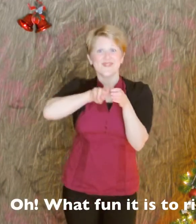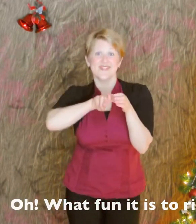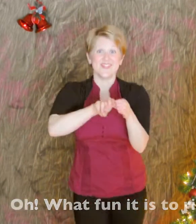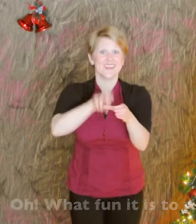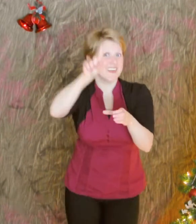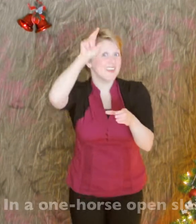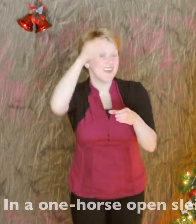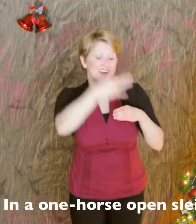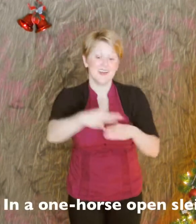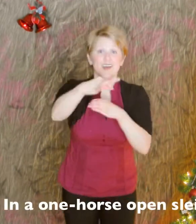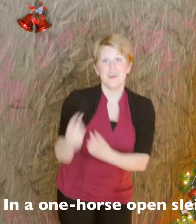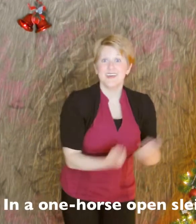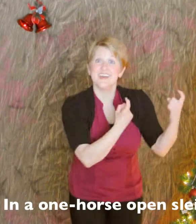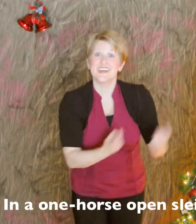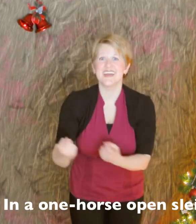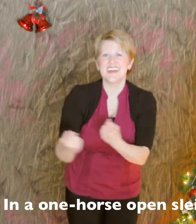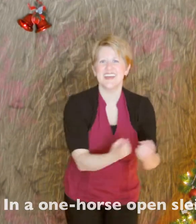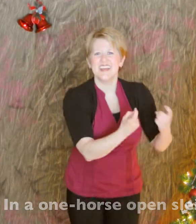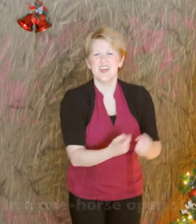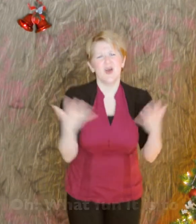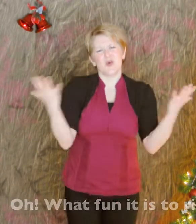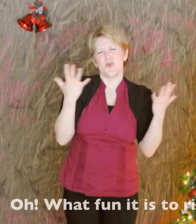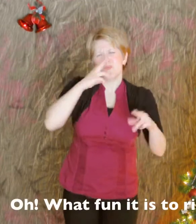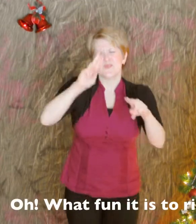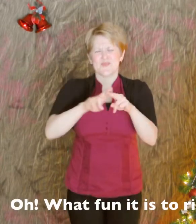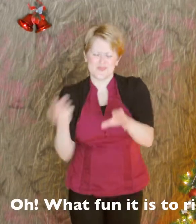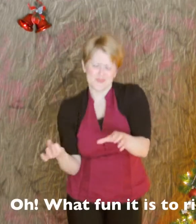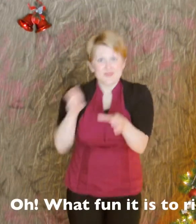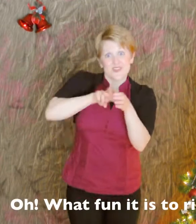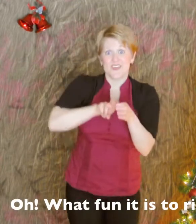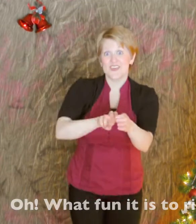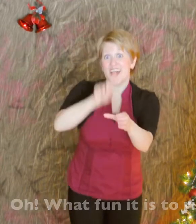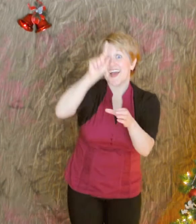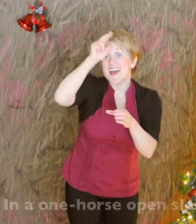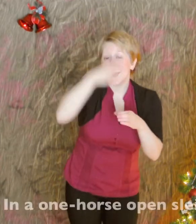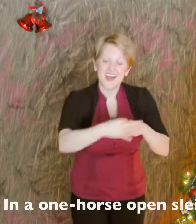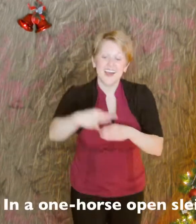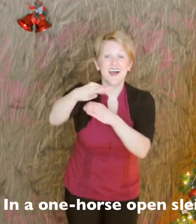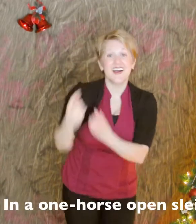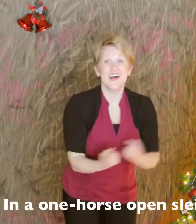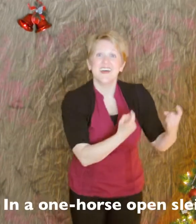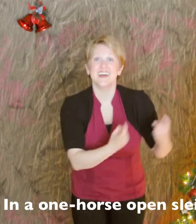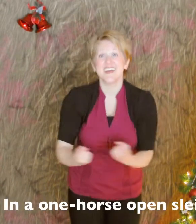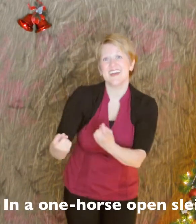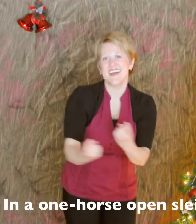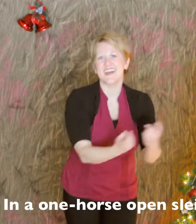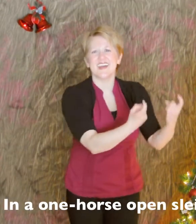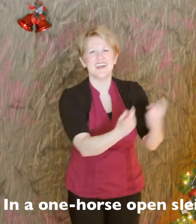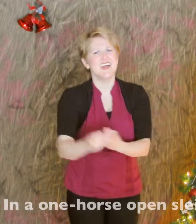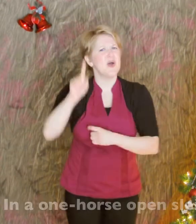is to ride in a one-horse open sleigh Oh, what fun it is to ride in a one-horse open One horse open,